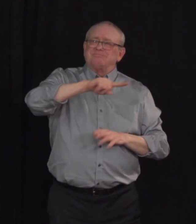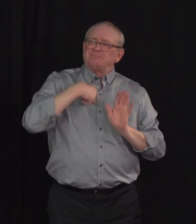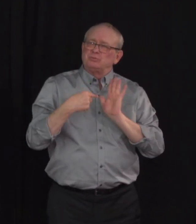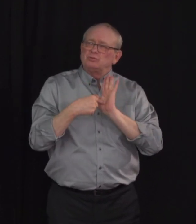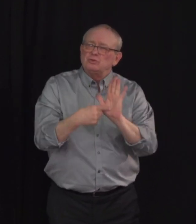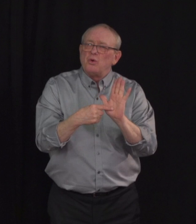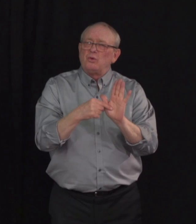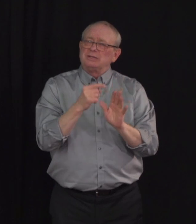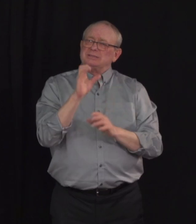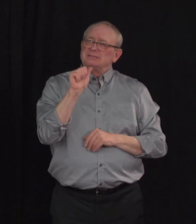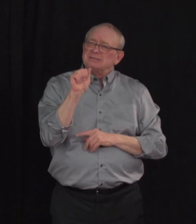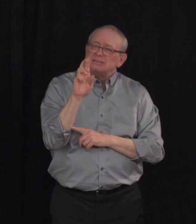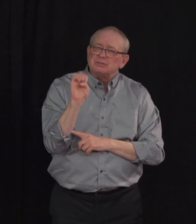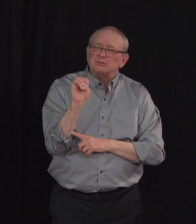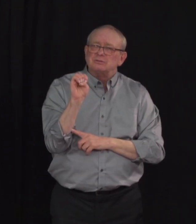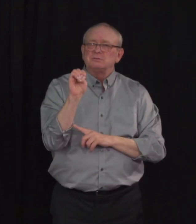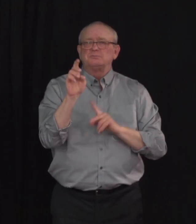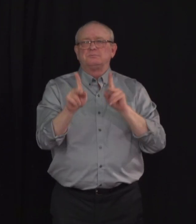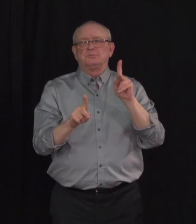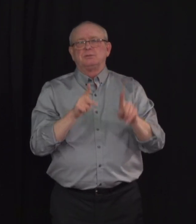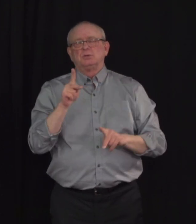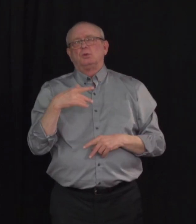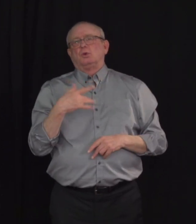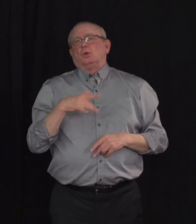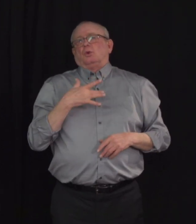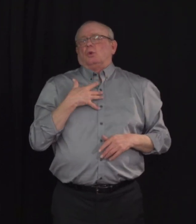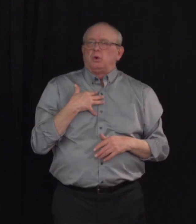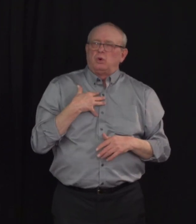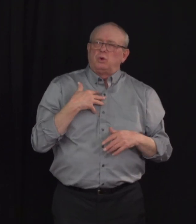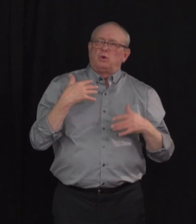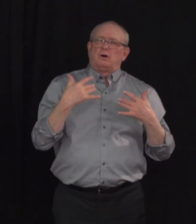because it is more important than ever that we continue caring for each other in every way.